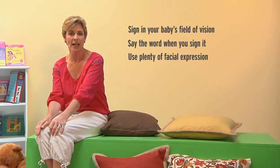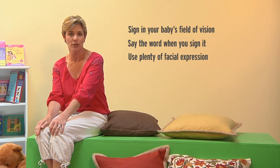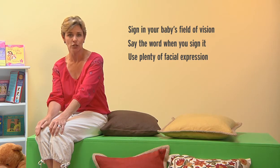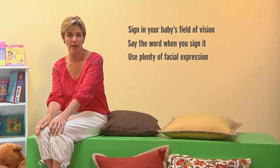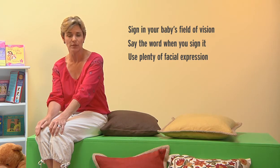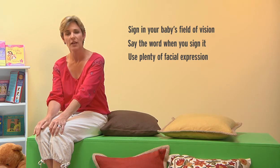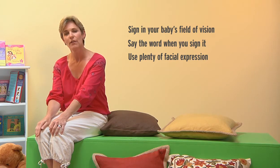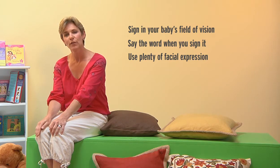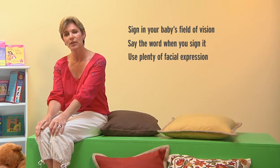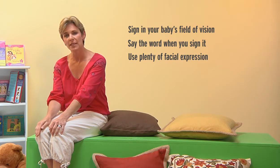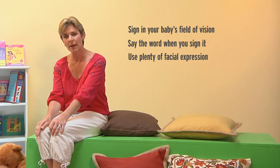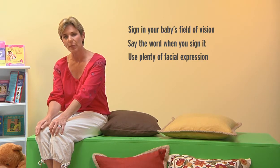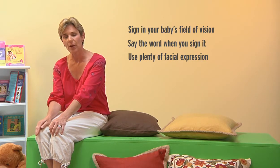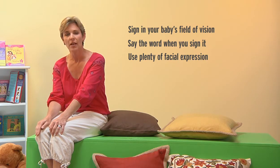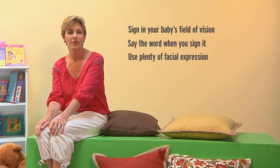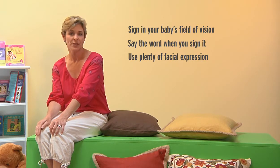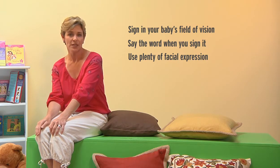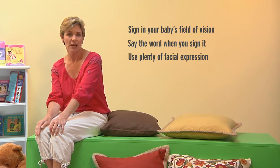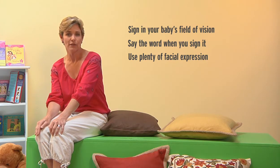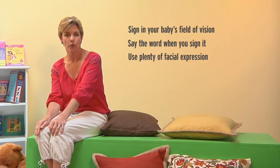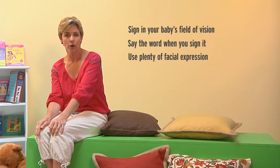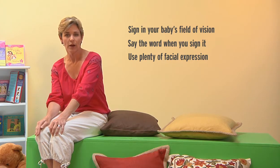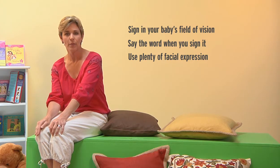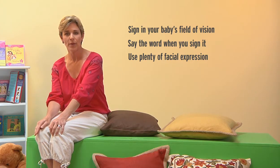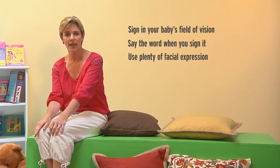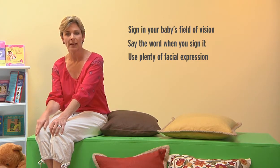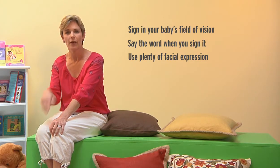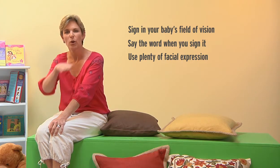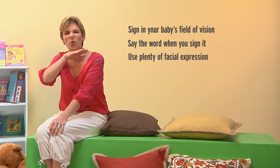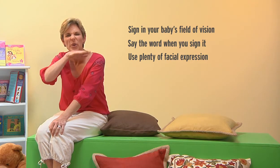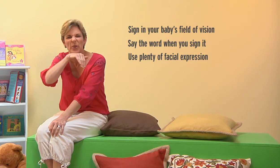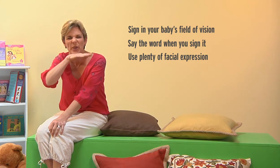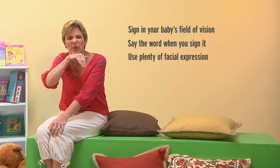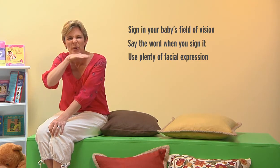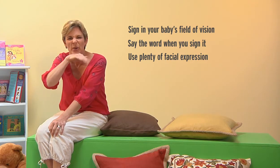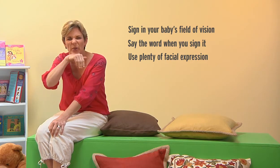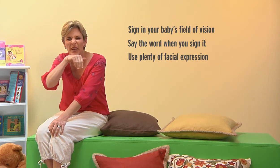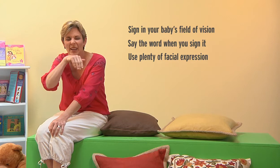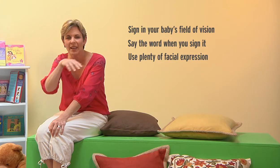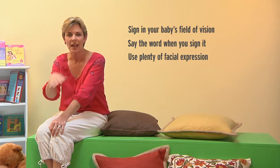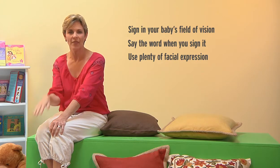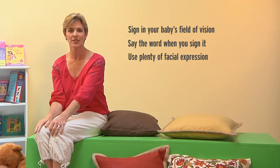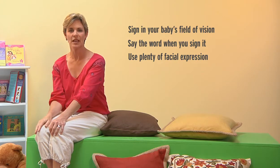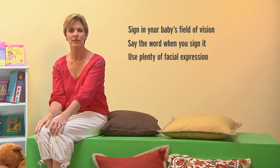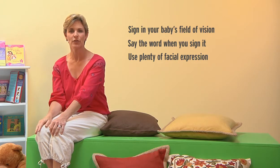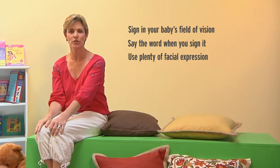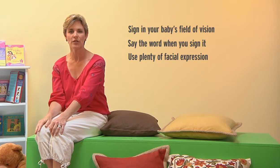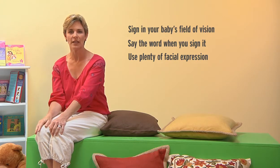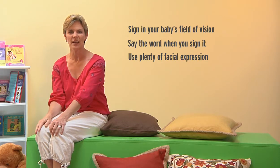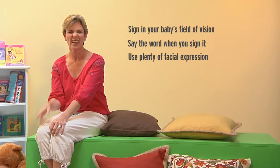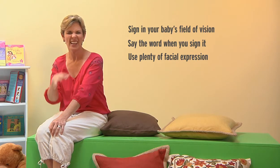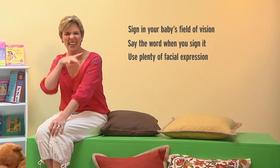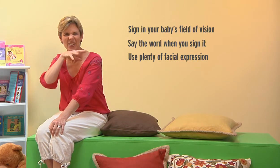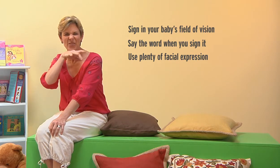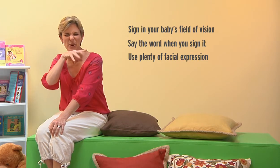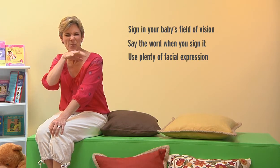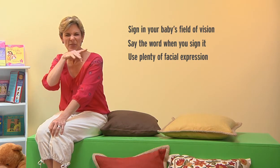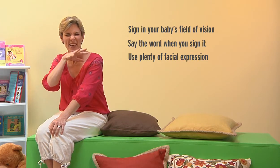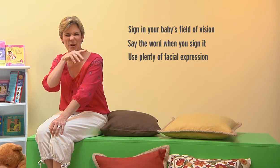hand shapes. For example, the sign for pig, oink, oink, oink, oink, oink, and the sign for dirty, ew, don't put that in your